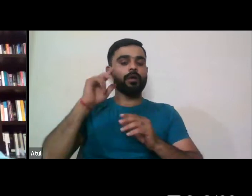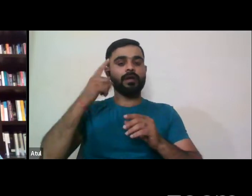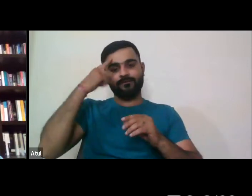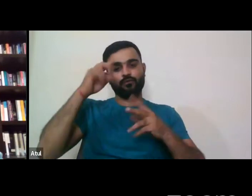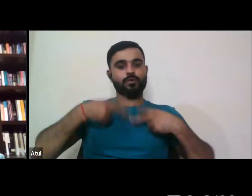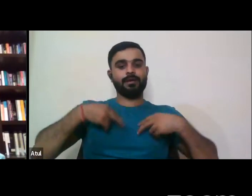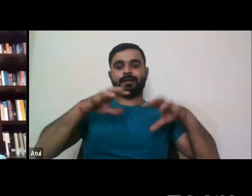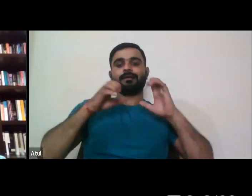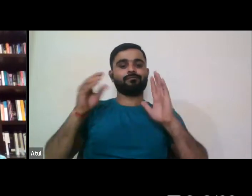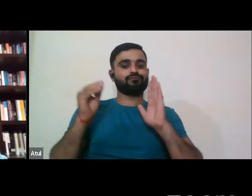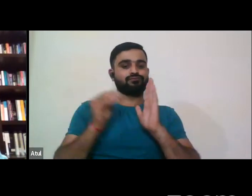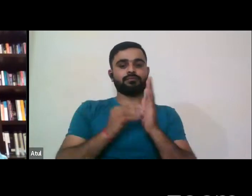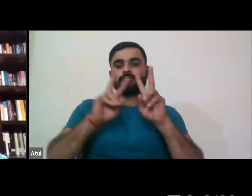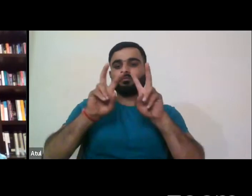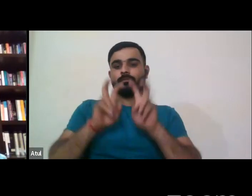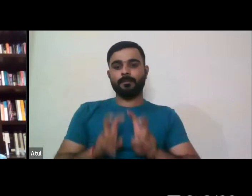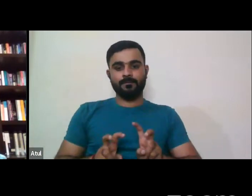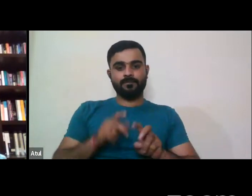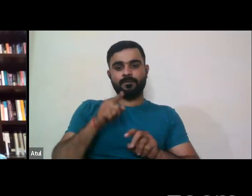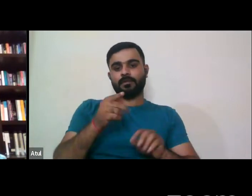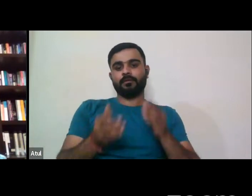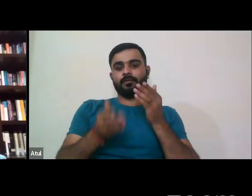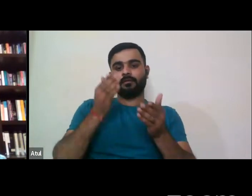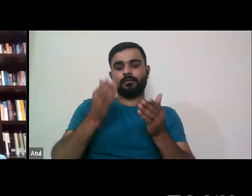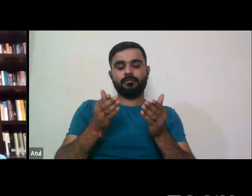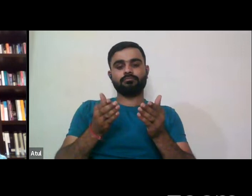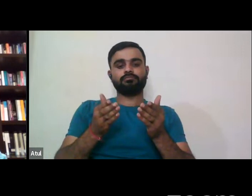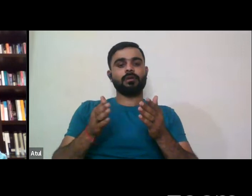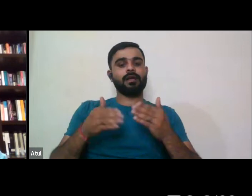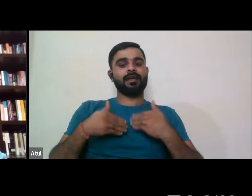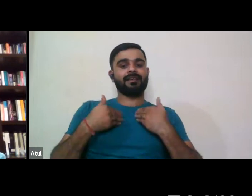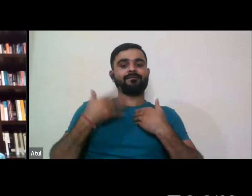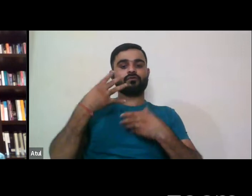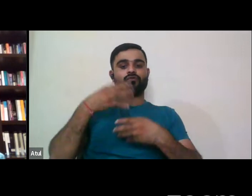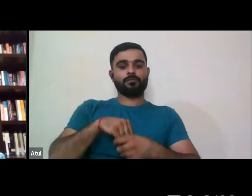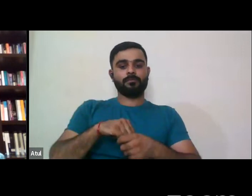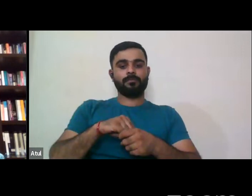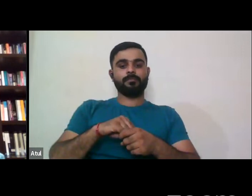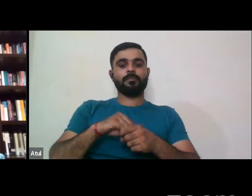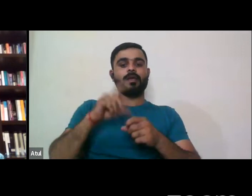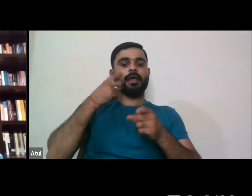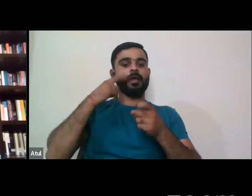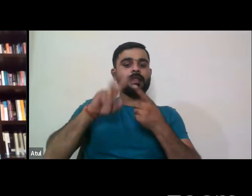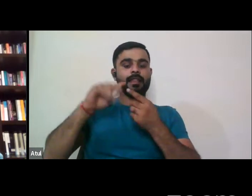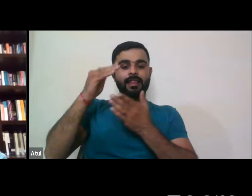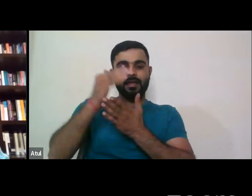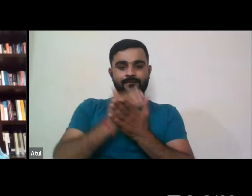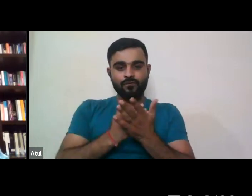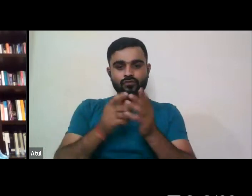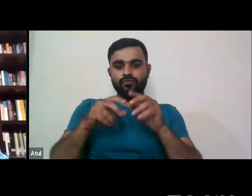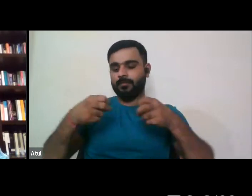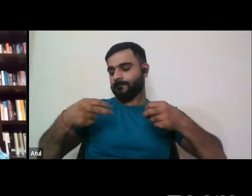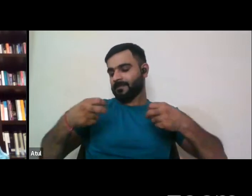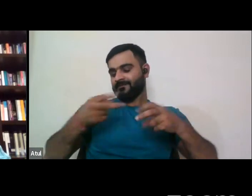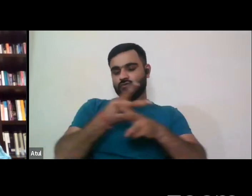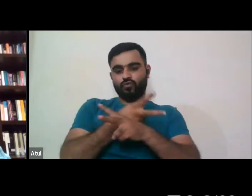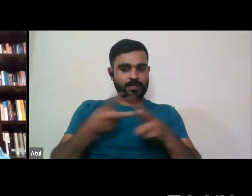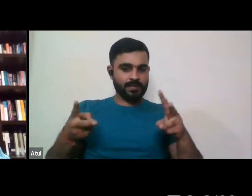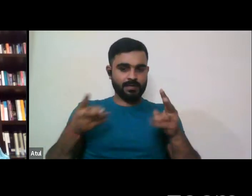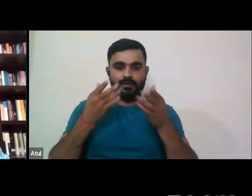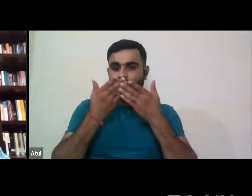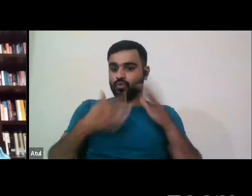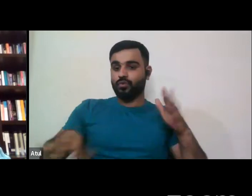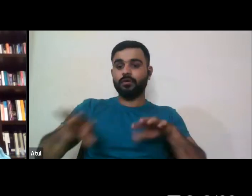constitution bench matters. Maybe it is the pressure that comes from live streaming and transcription of cases now, where